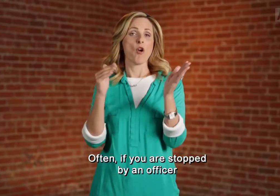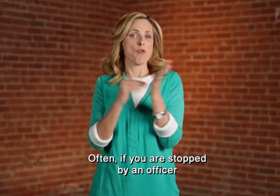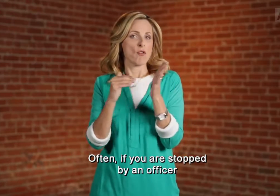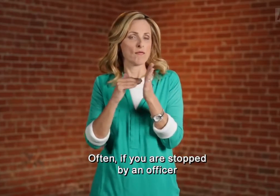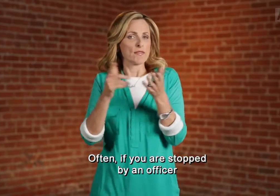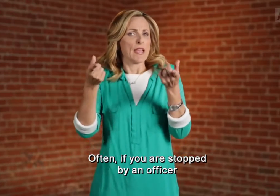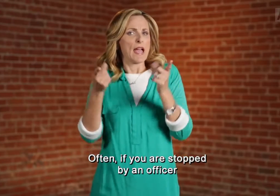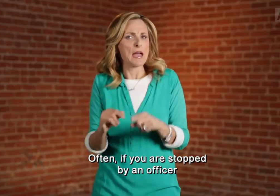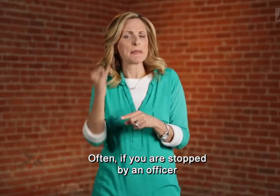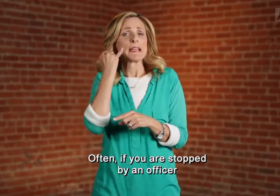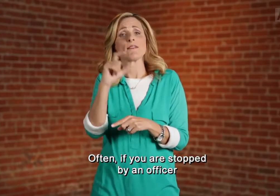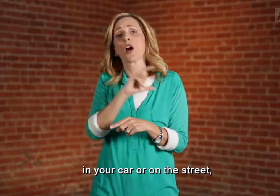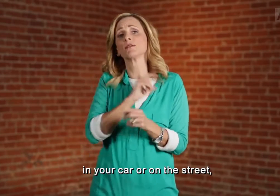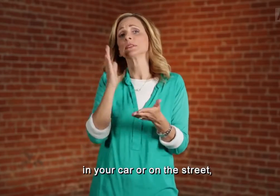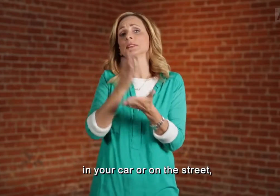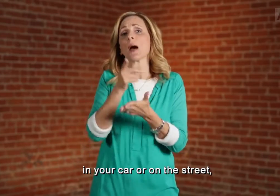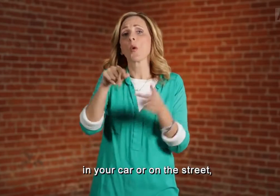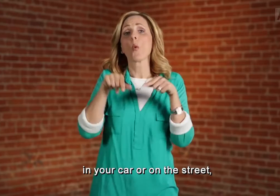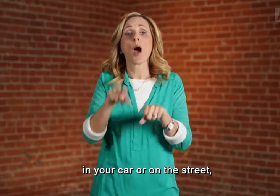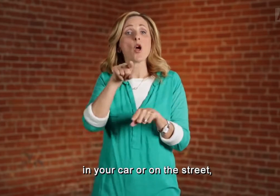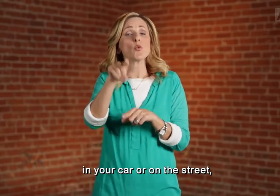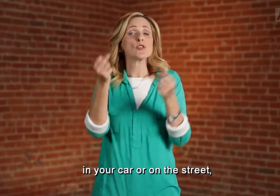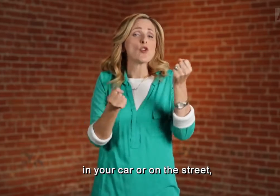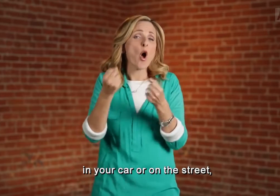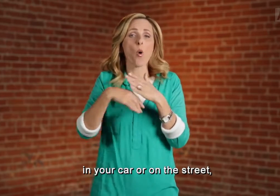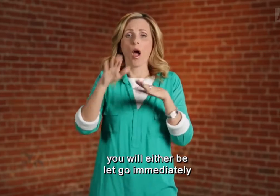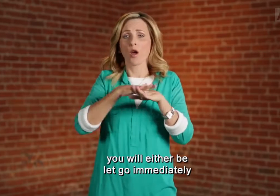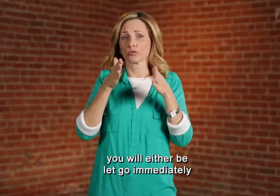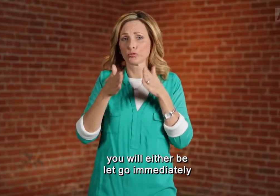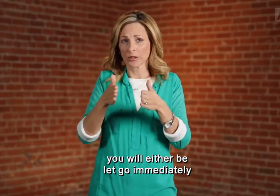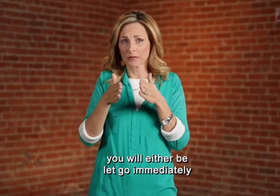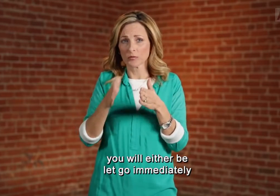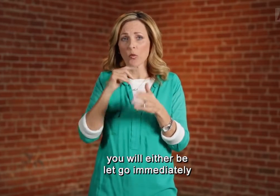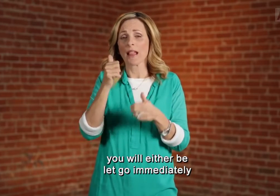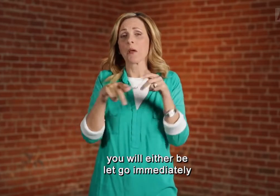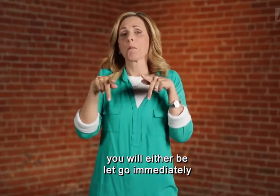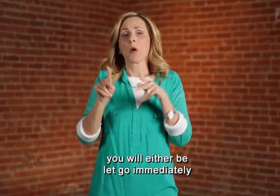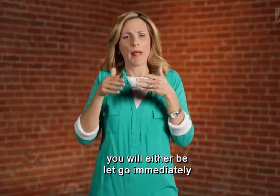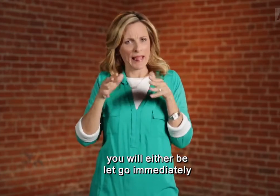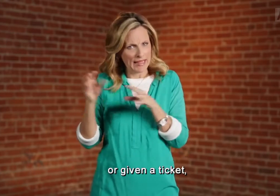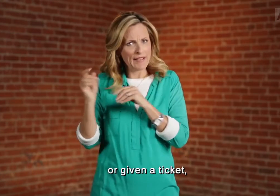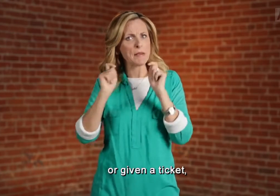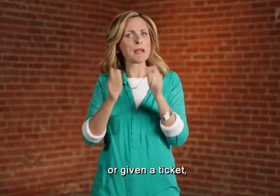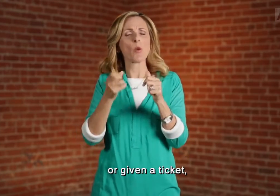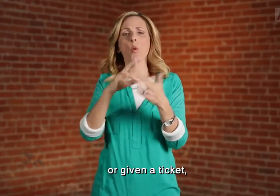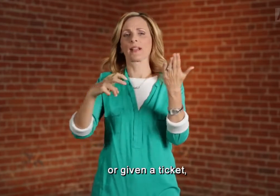Often, if you are stopped by an officer in your car or on the street, you will either be let go immediately or given a